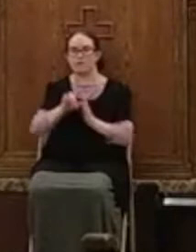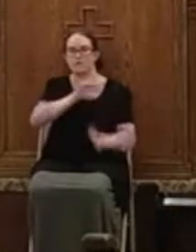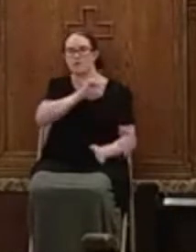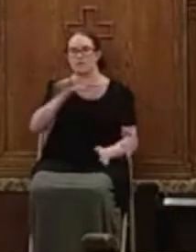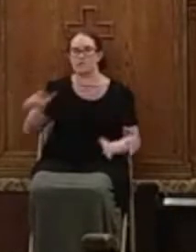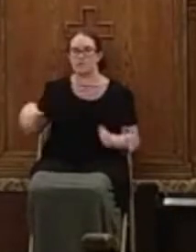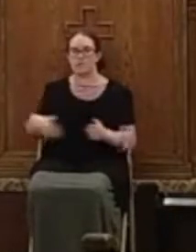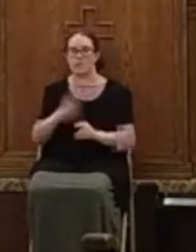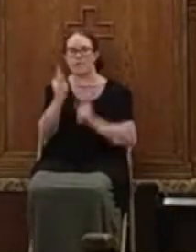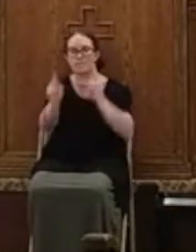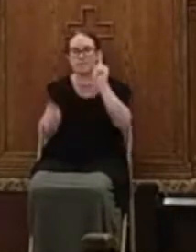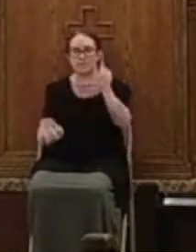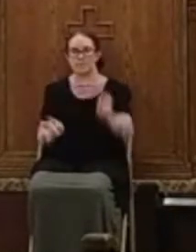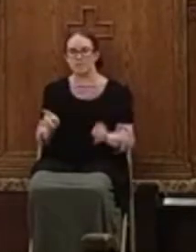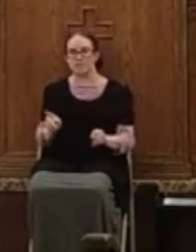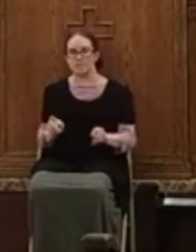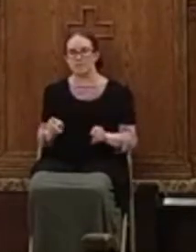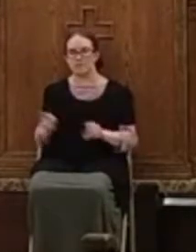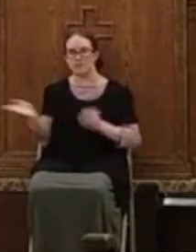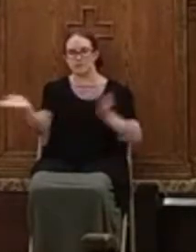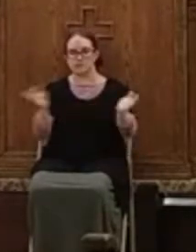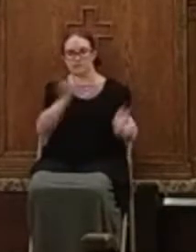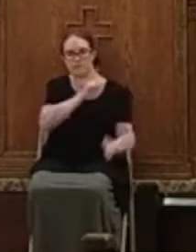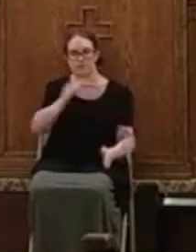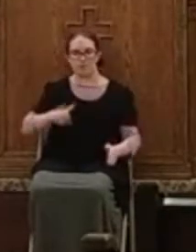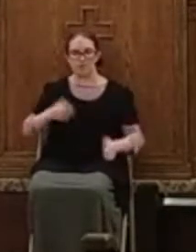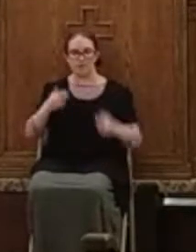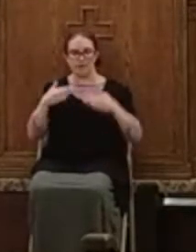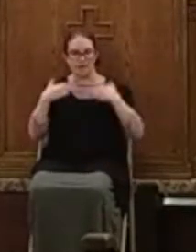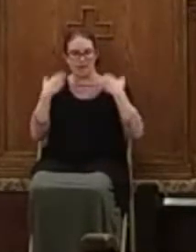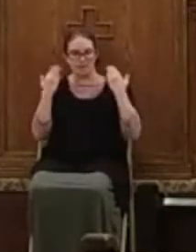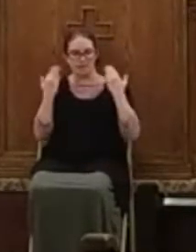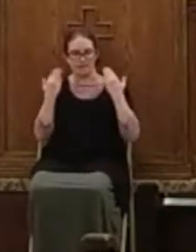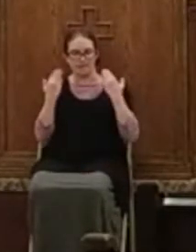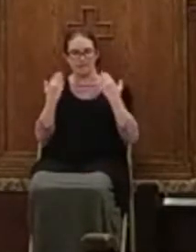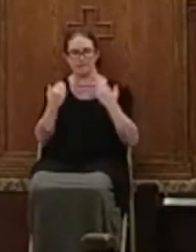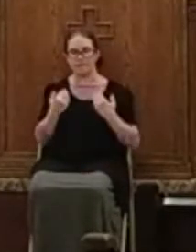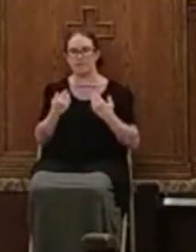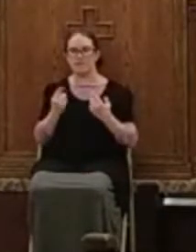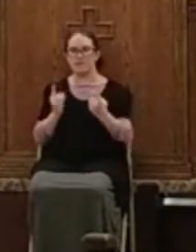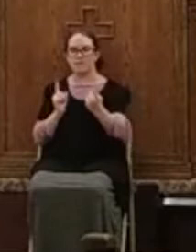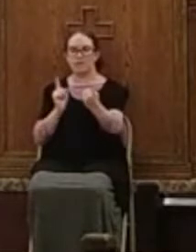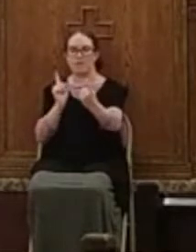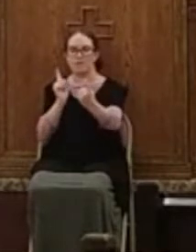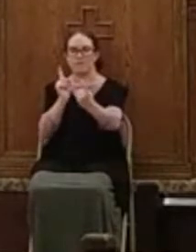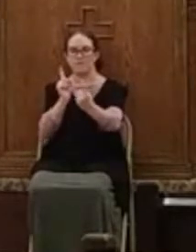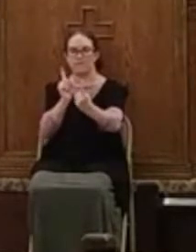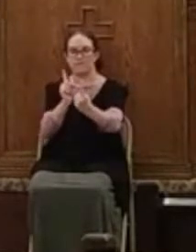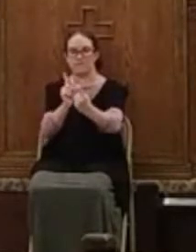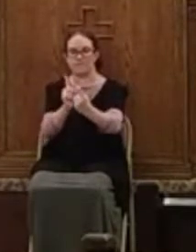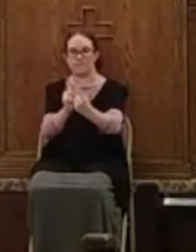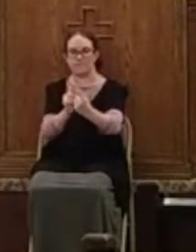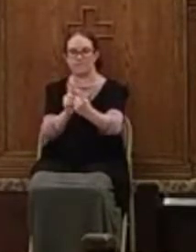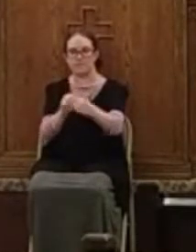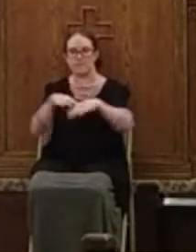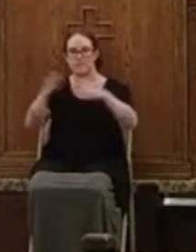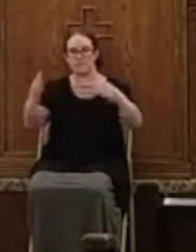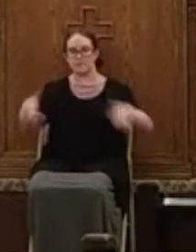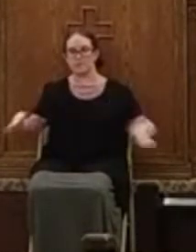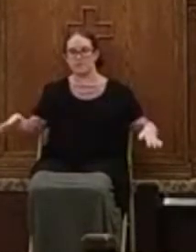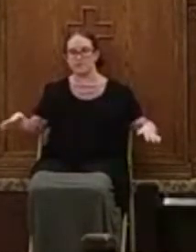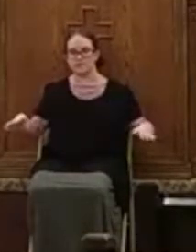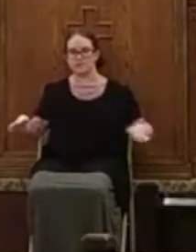ye lands. Serve the Lord with gladness. Come before His